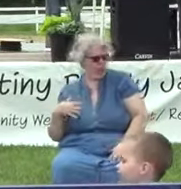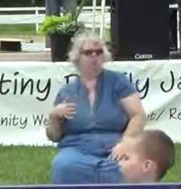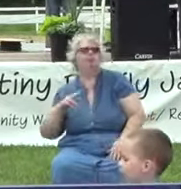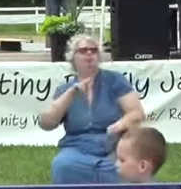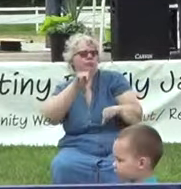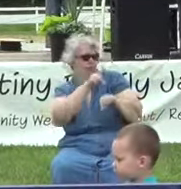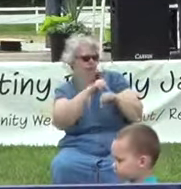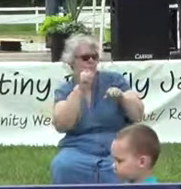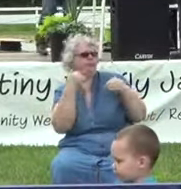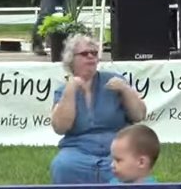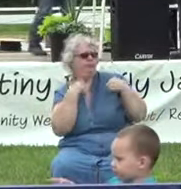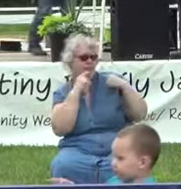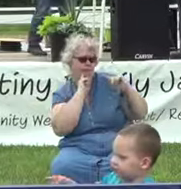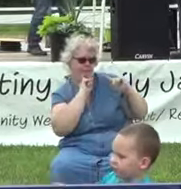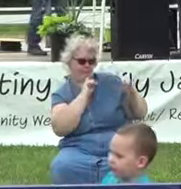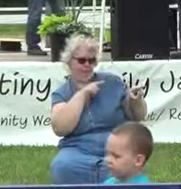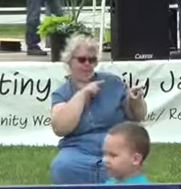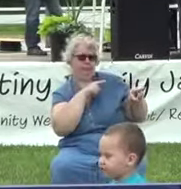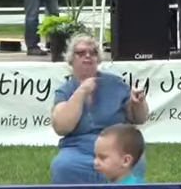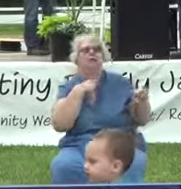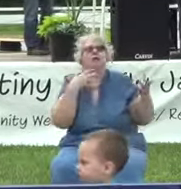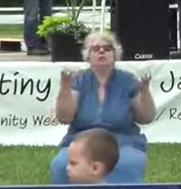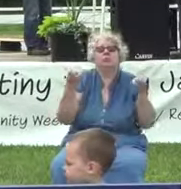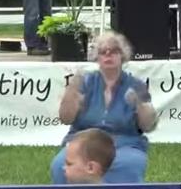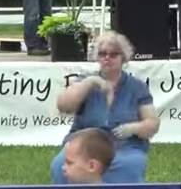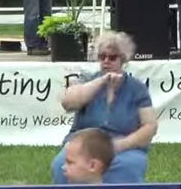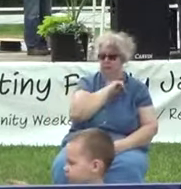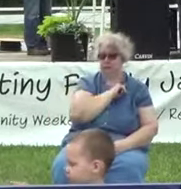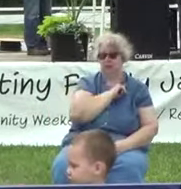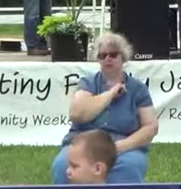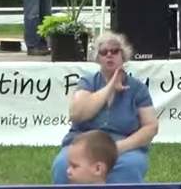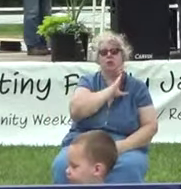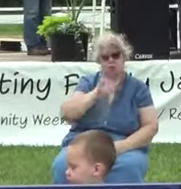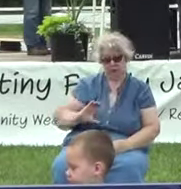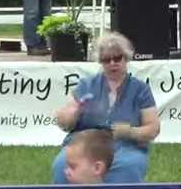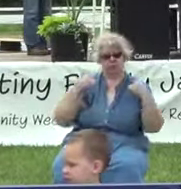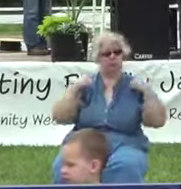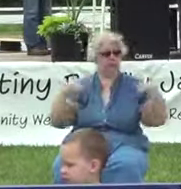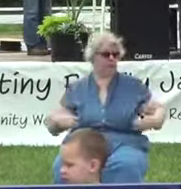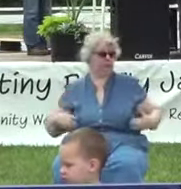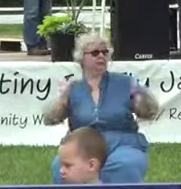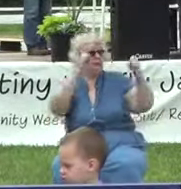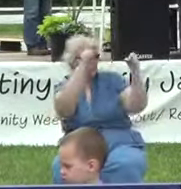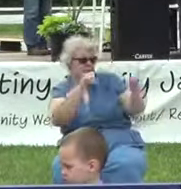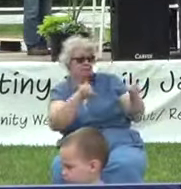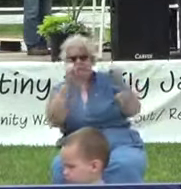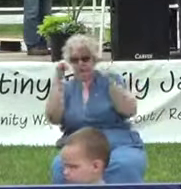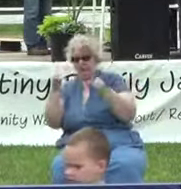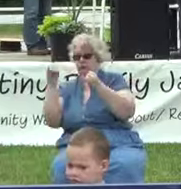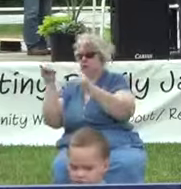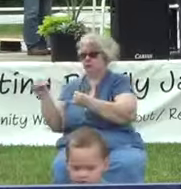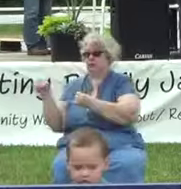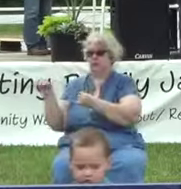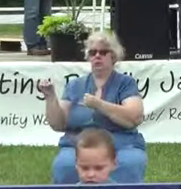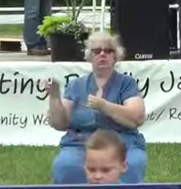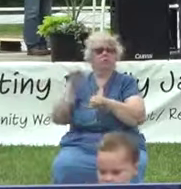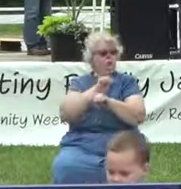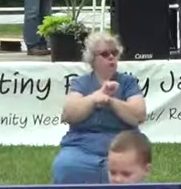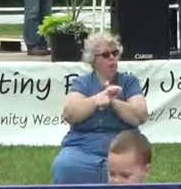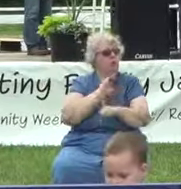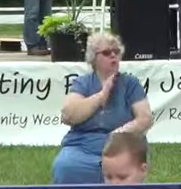answer. And I want us, as the body of Christ, as individuals, to work on our individual